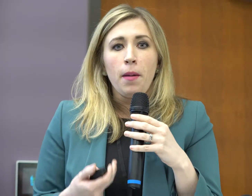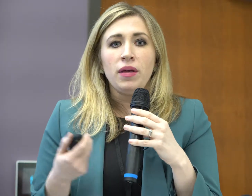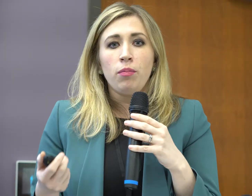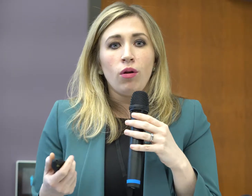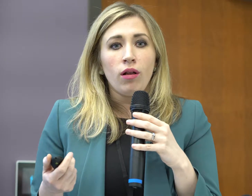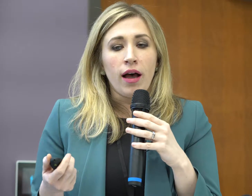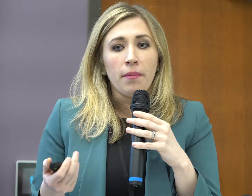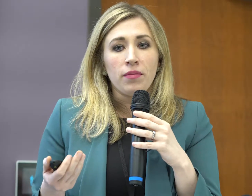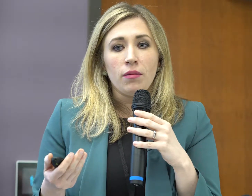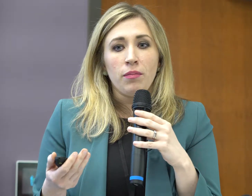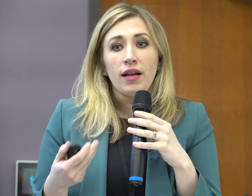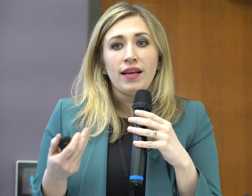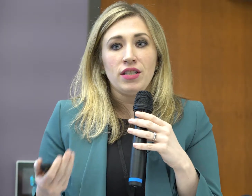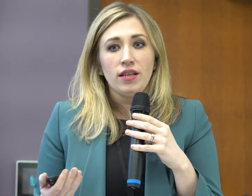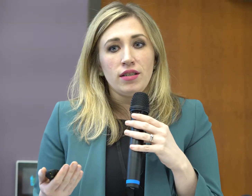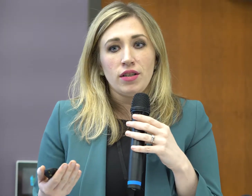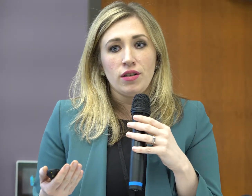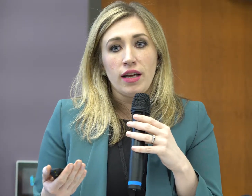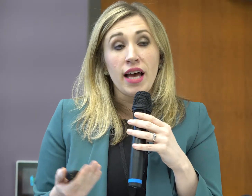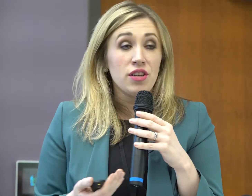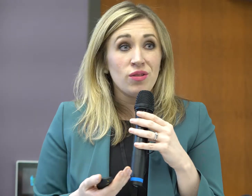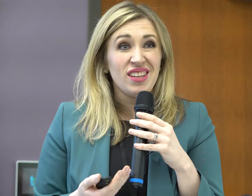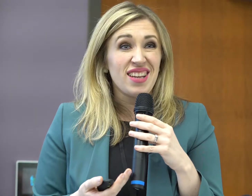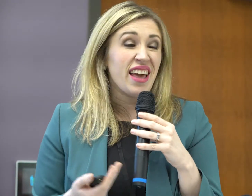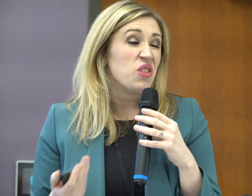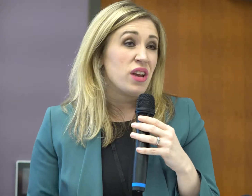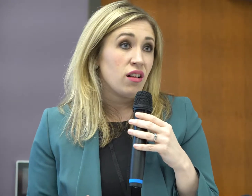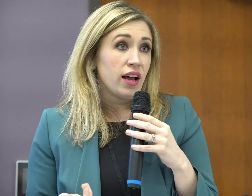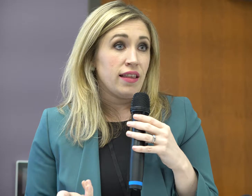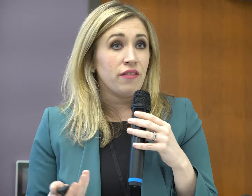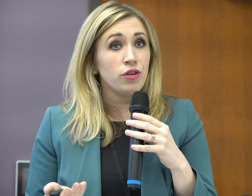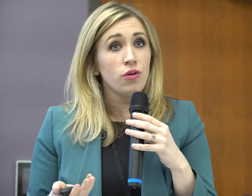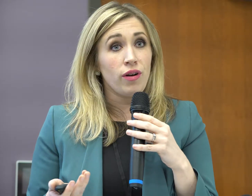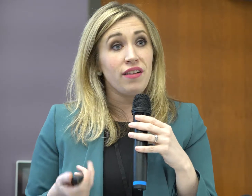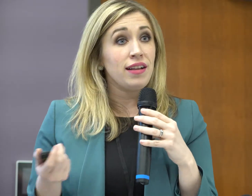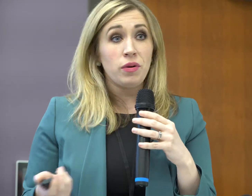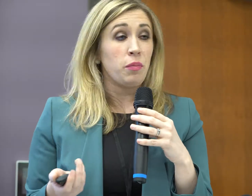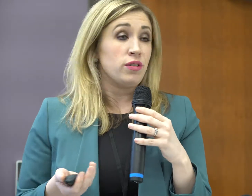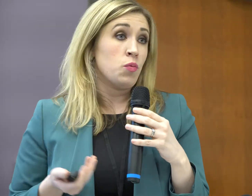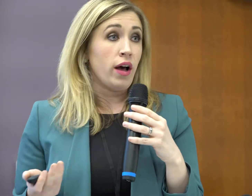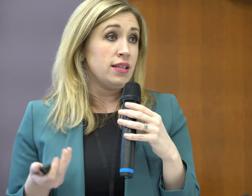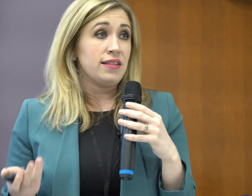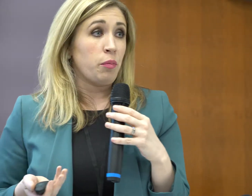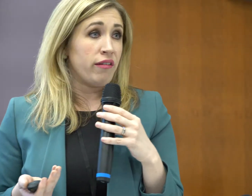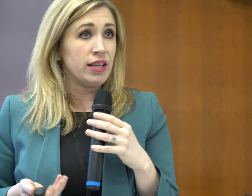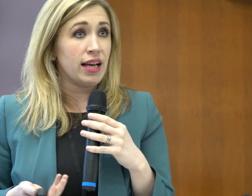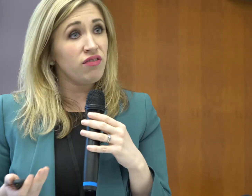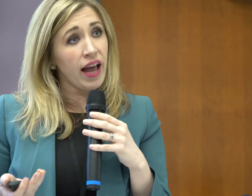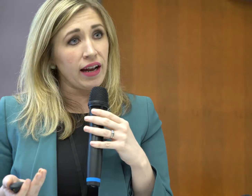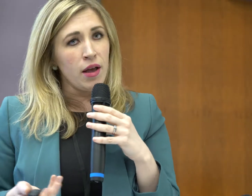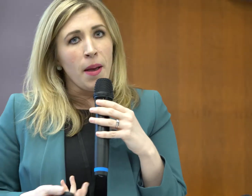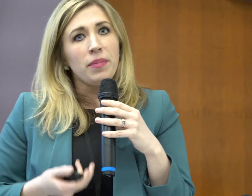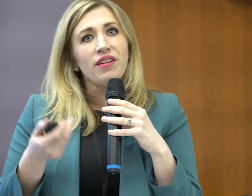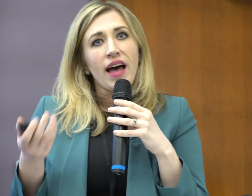like people being asked to attend to those needs at 3 o'clock in the afternoon. And if that's what the person wants and that's their preference,